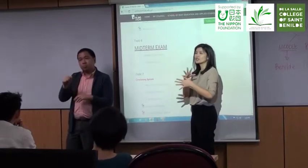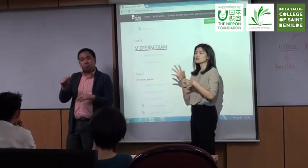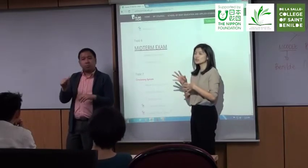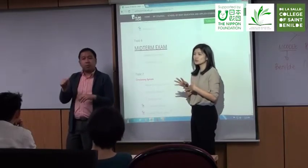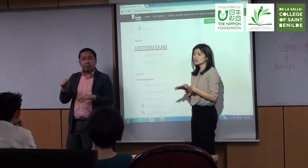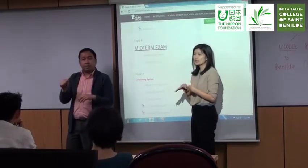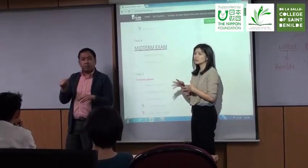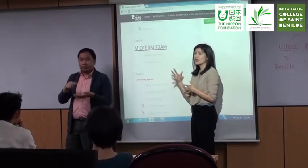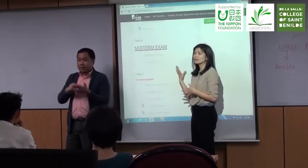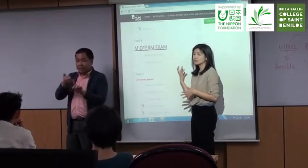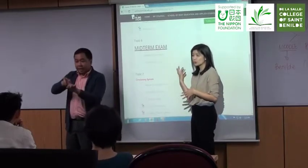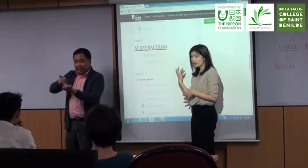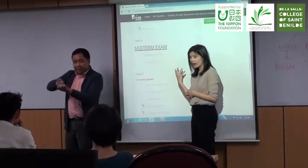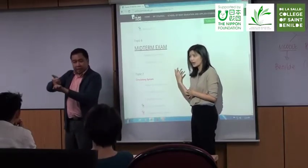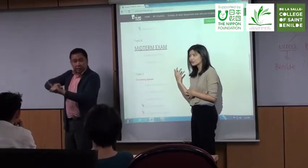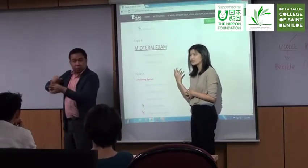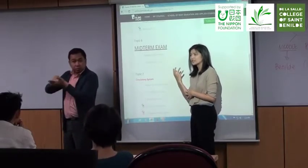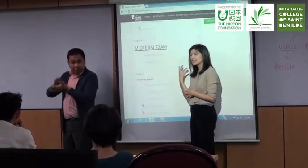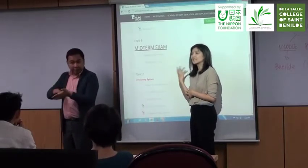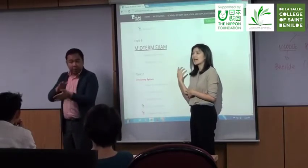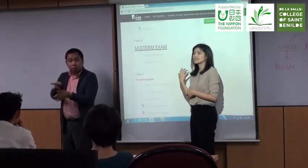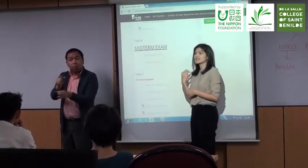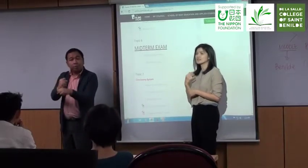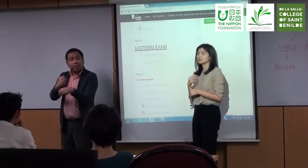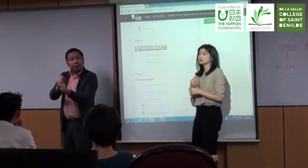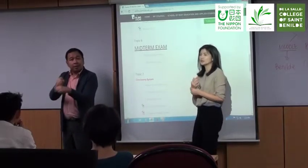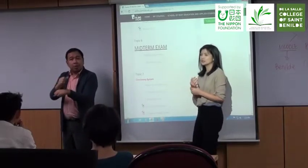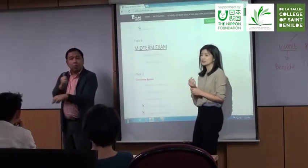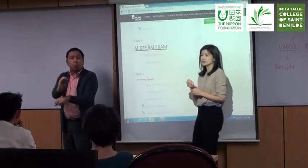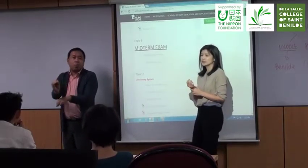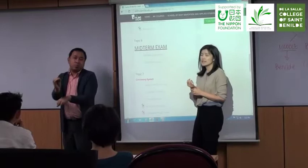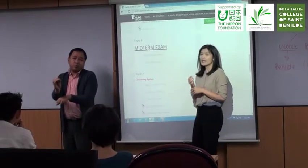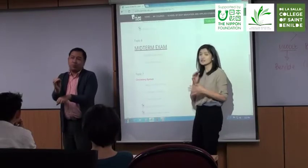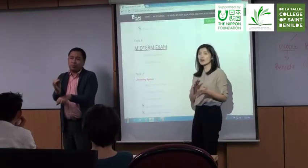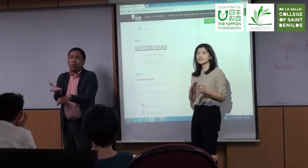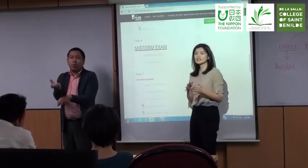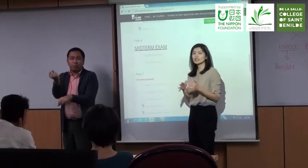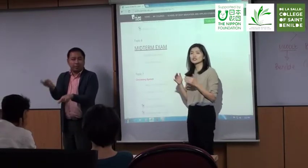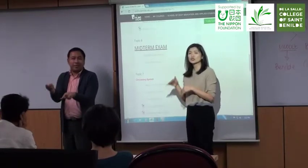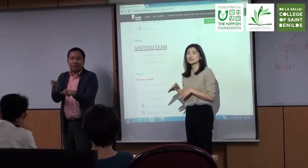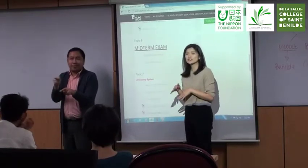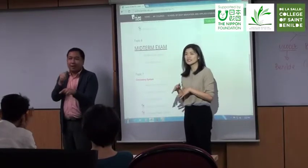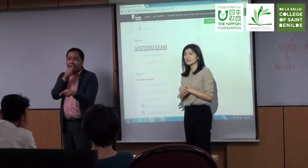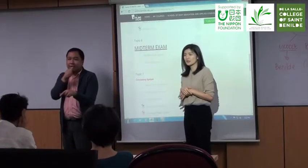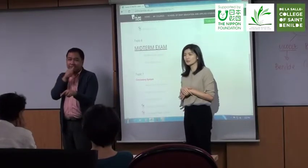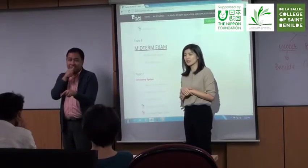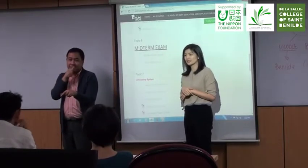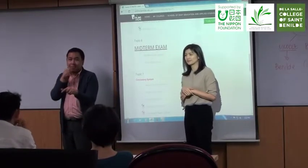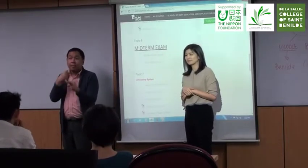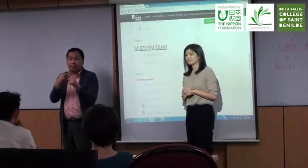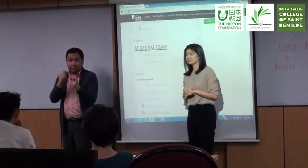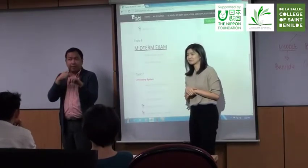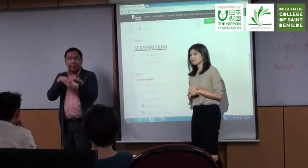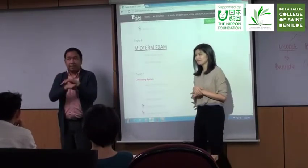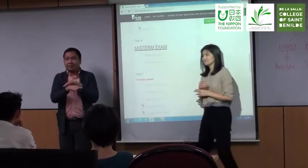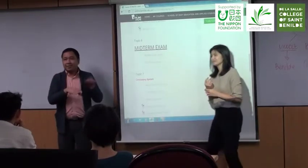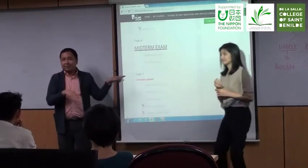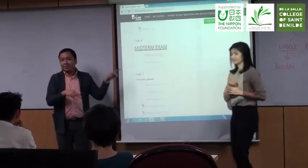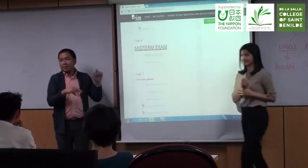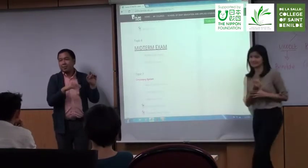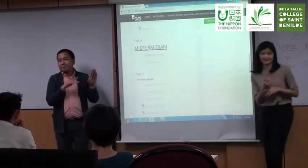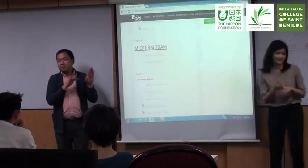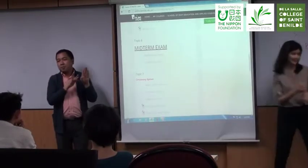So each of your student will have their own account and they can access the MOODLE. As long as they're enrolled in the subject.